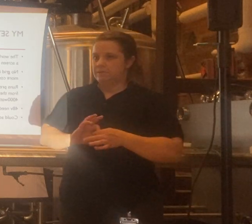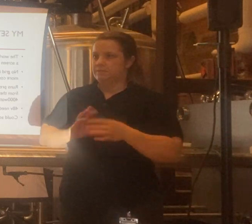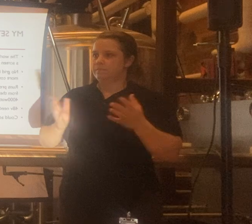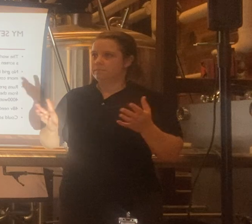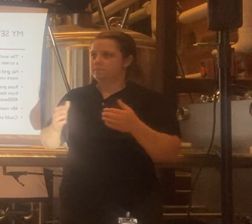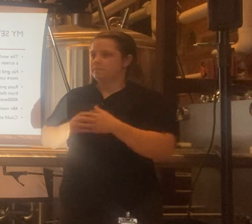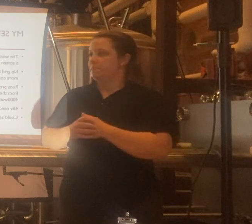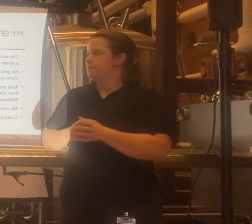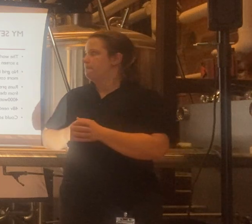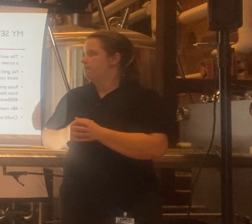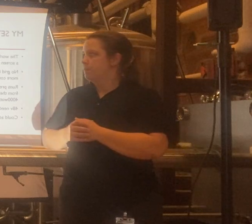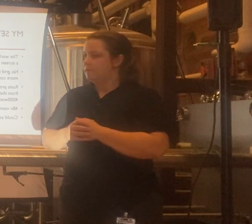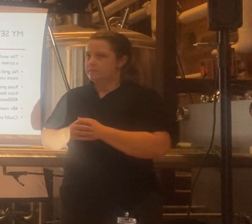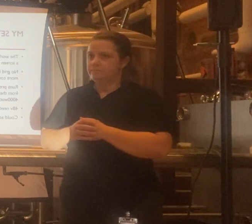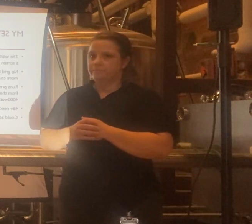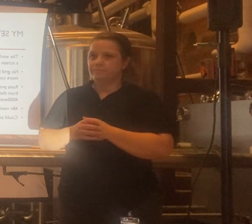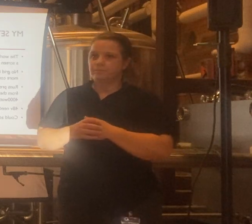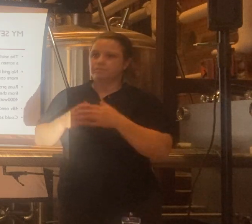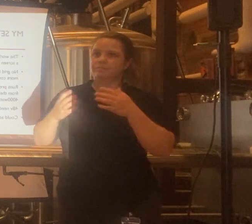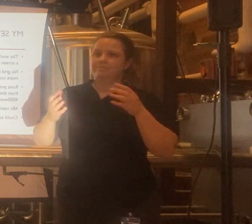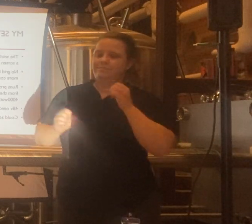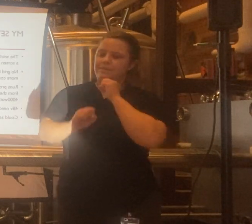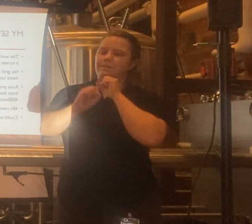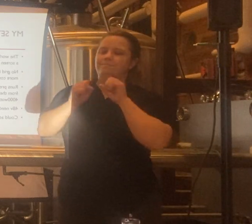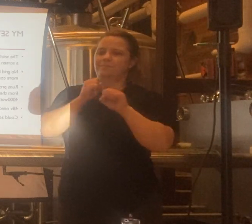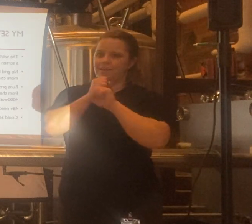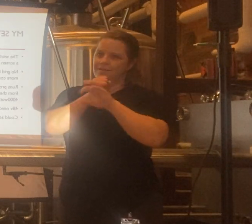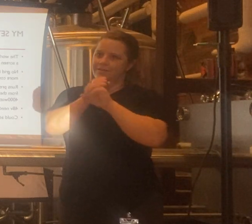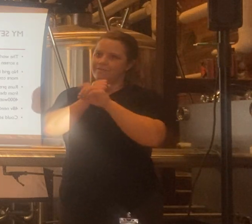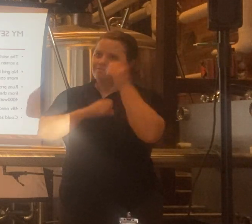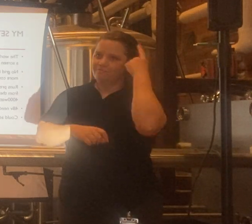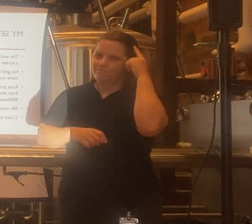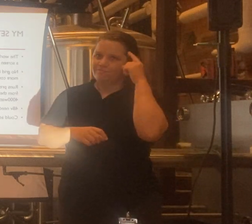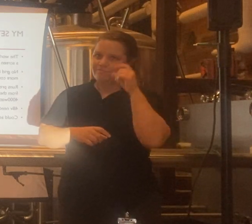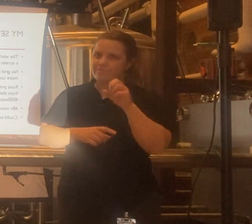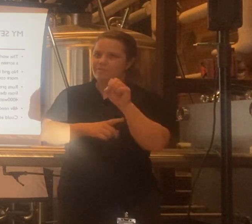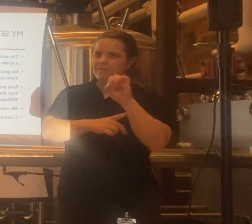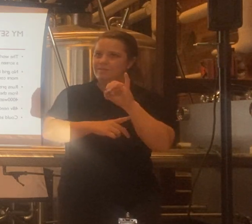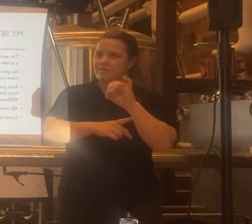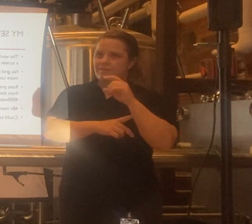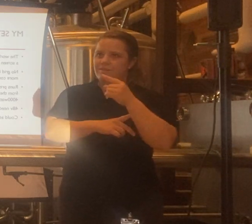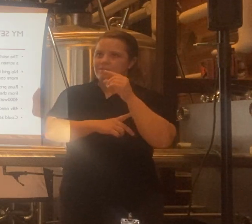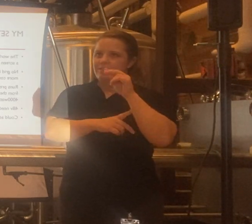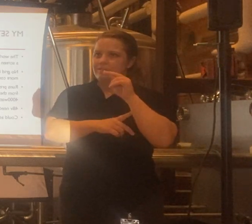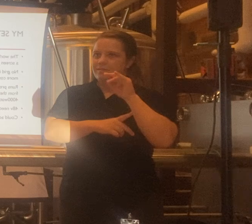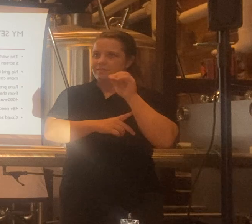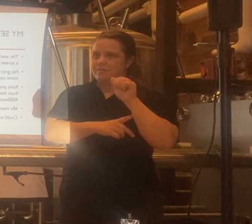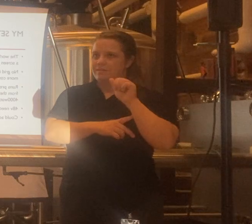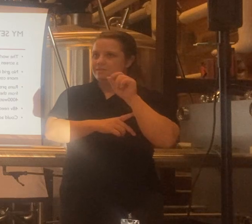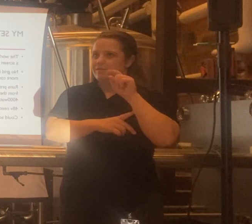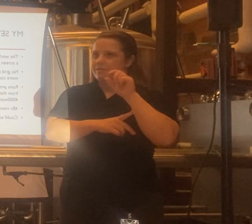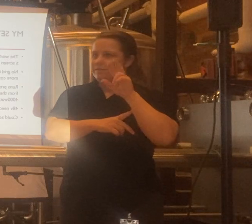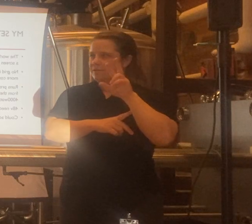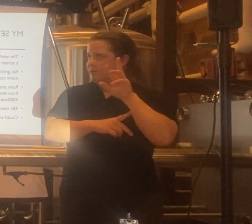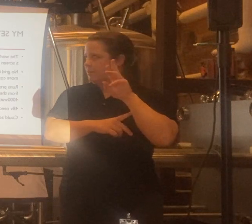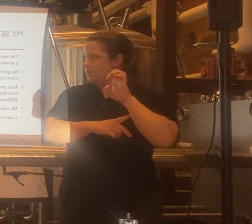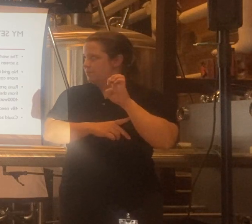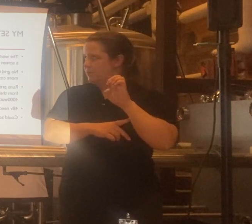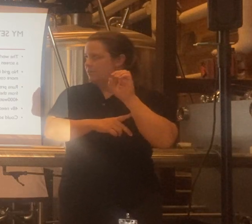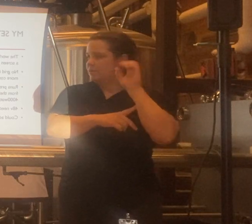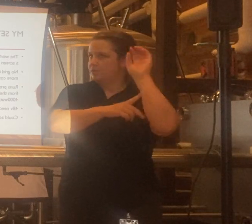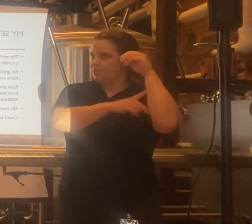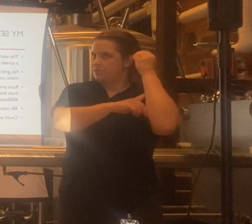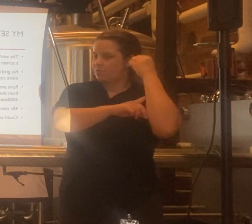that. Commercial for Signature Solar. But very nice. These things here, this is just a fuse box like you have in any